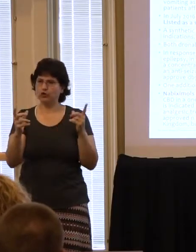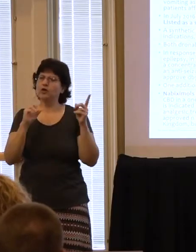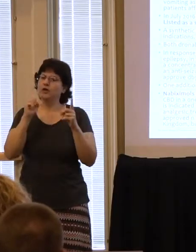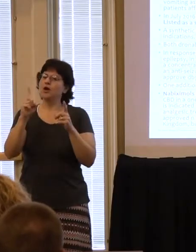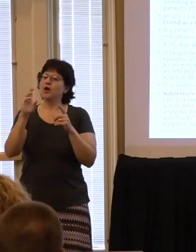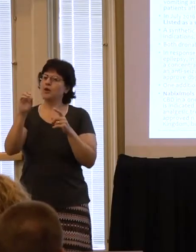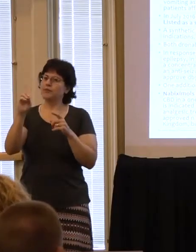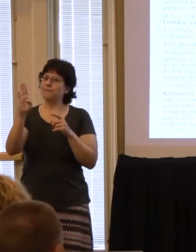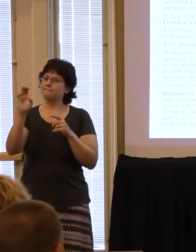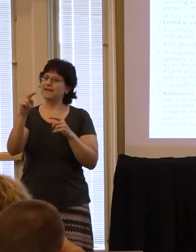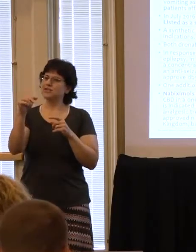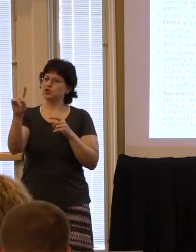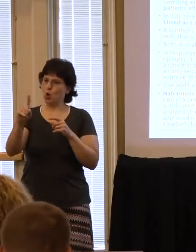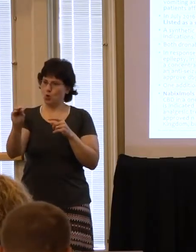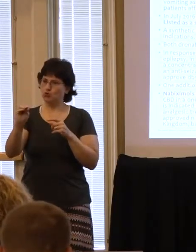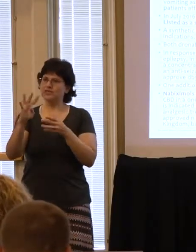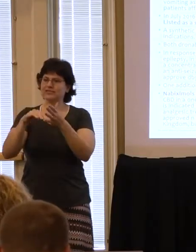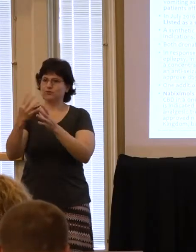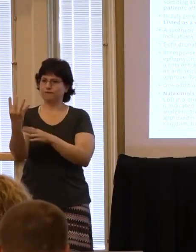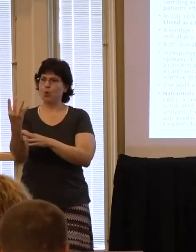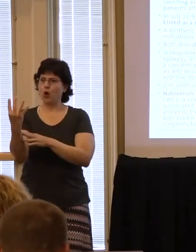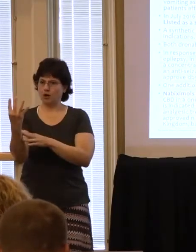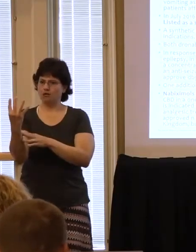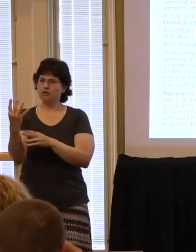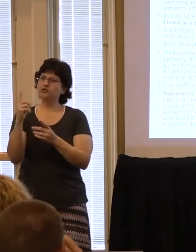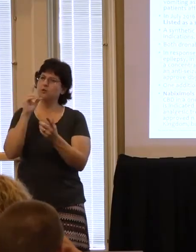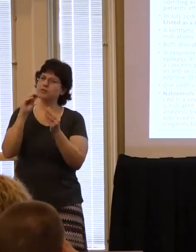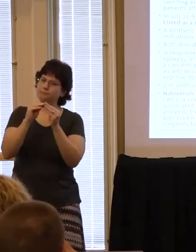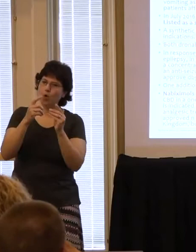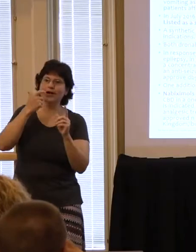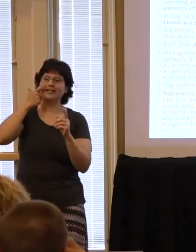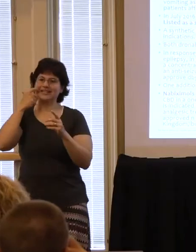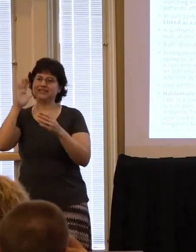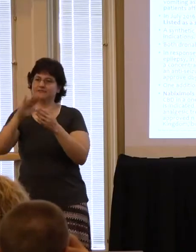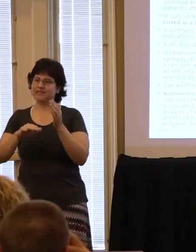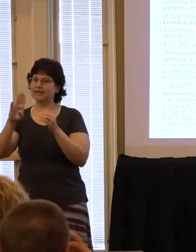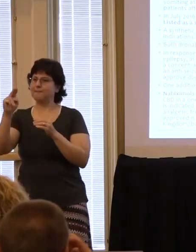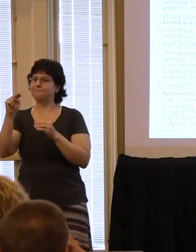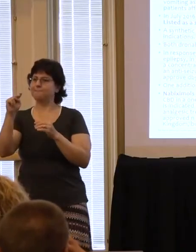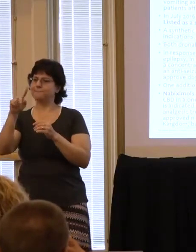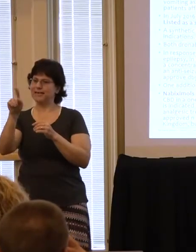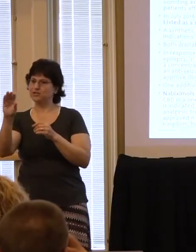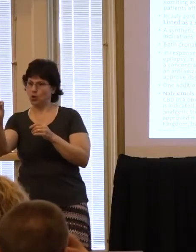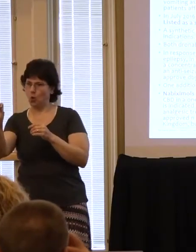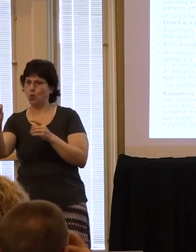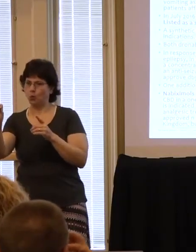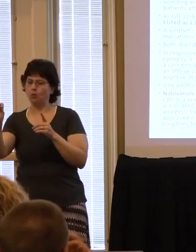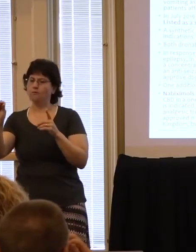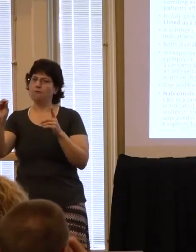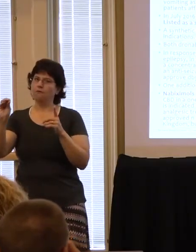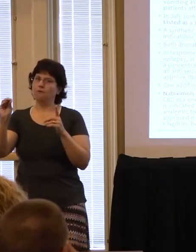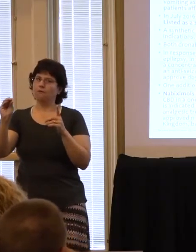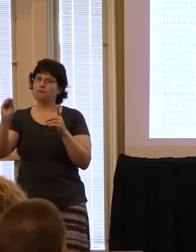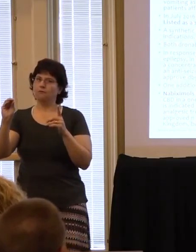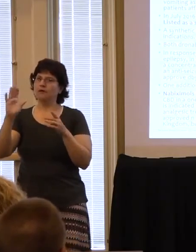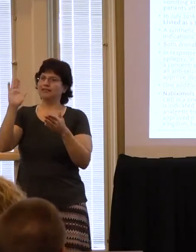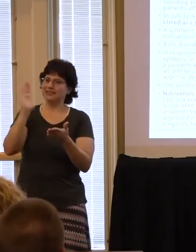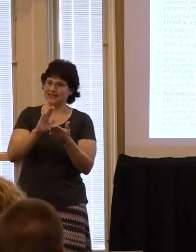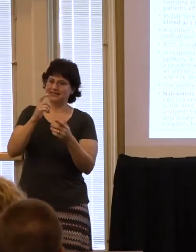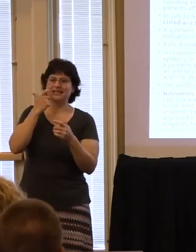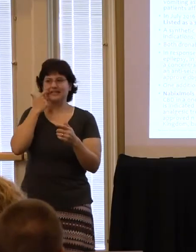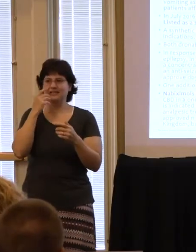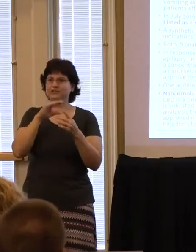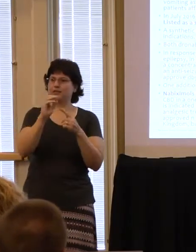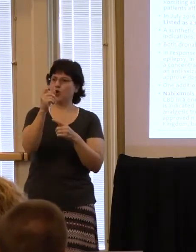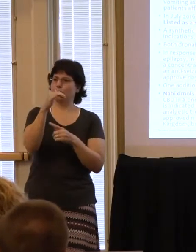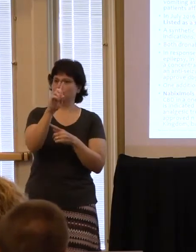All the benzodiazepines are Schedule 4. So it's more addictive than a benzodiazepine, less addictive than